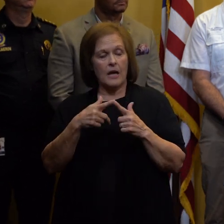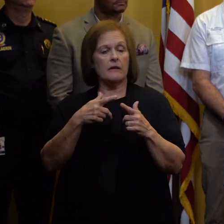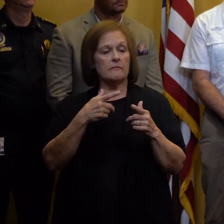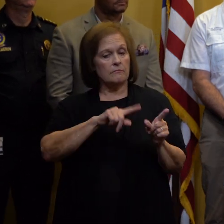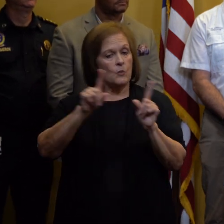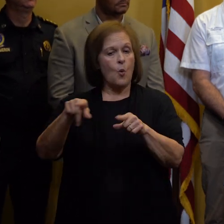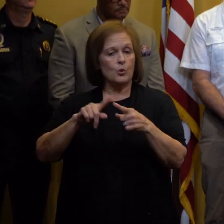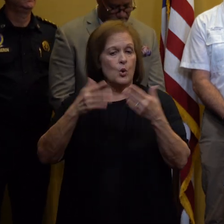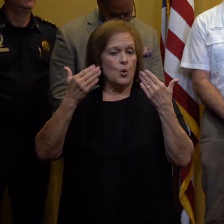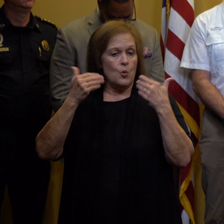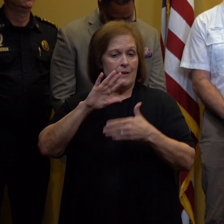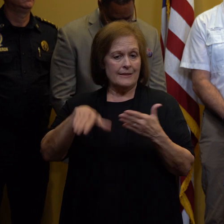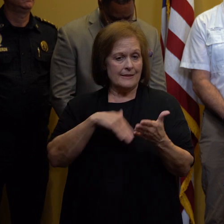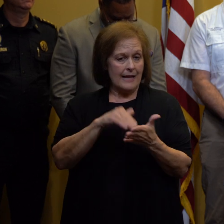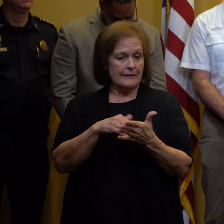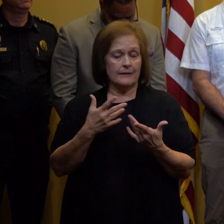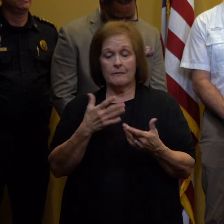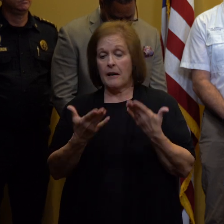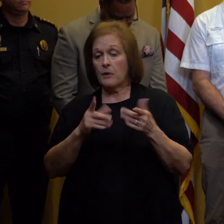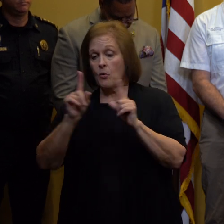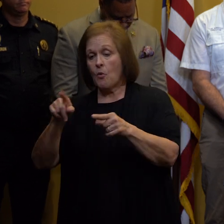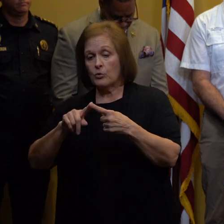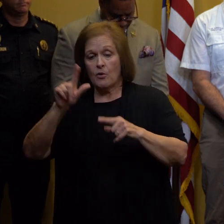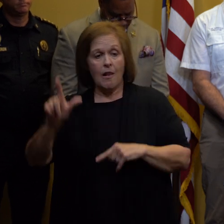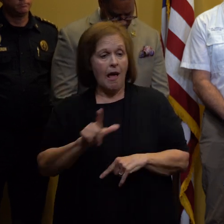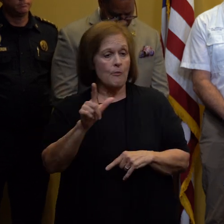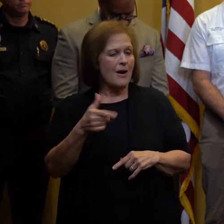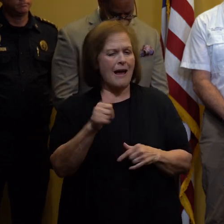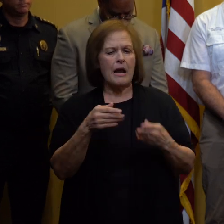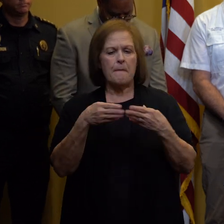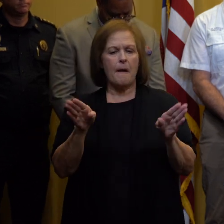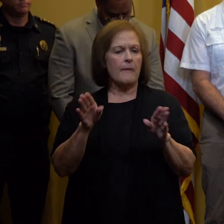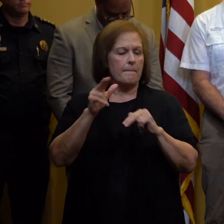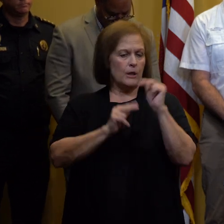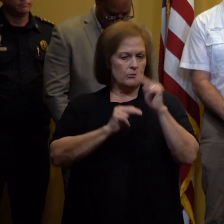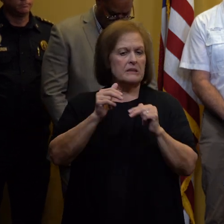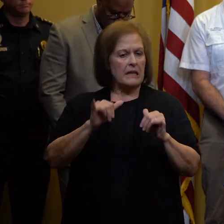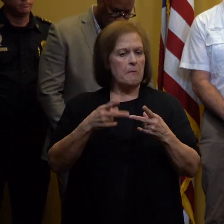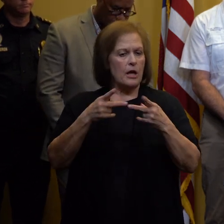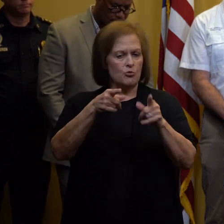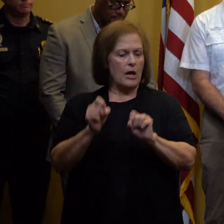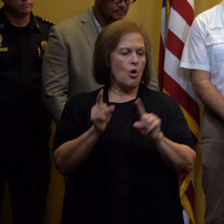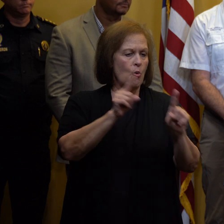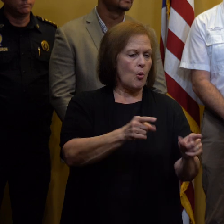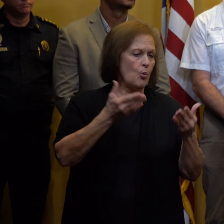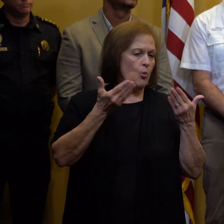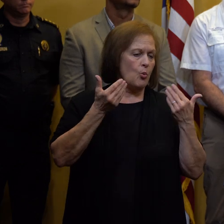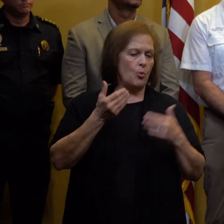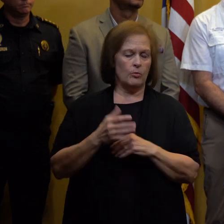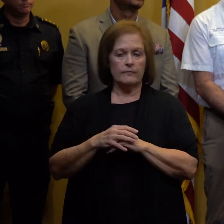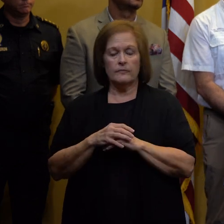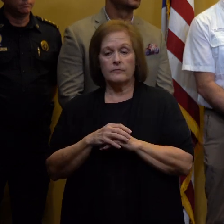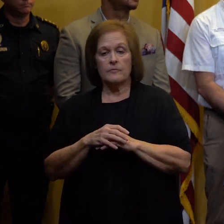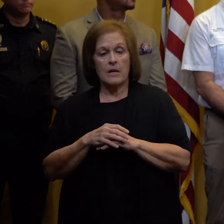same. In public buildings, libraries, any public building could be potentially a place to cool off. I know